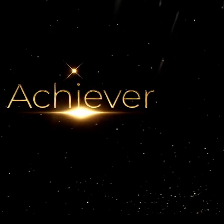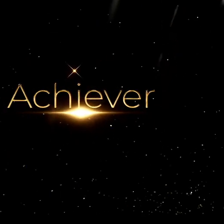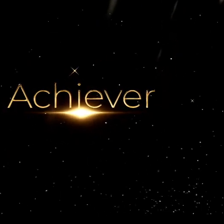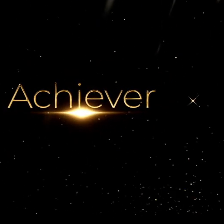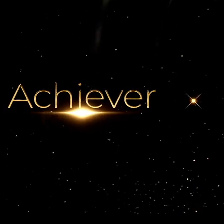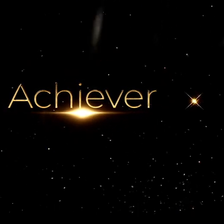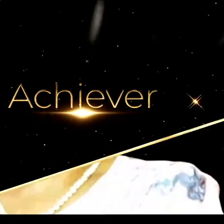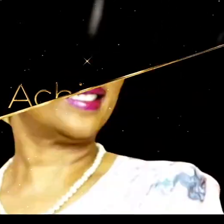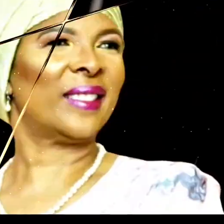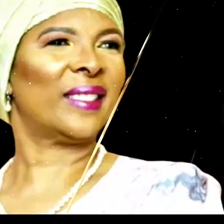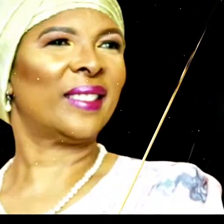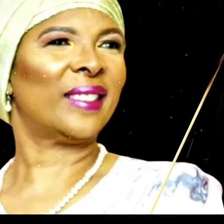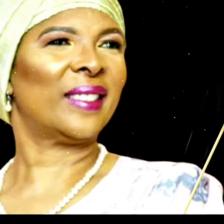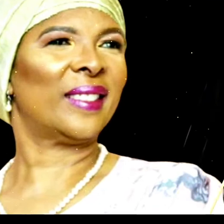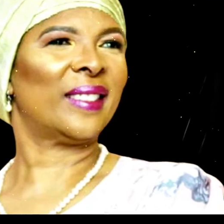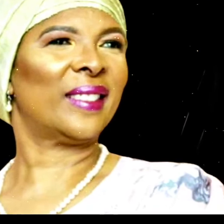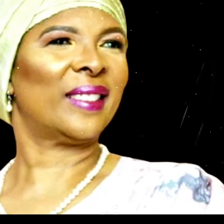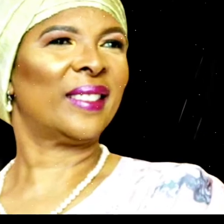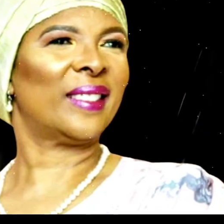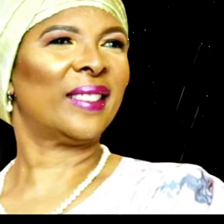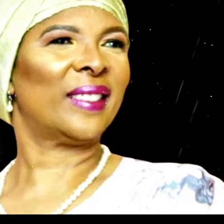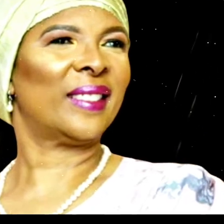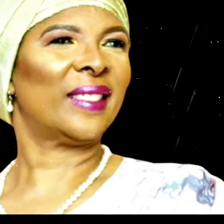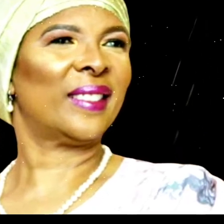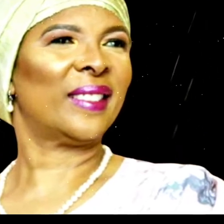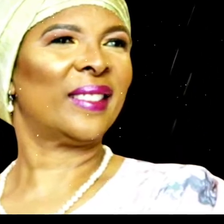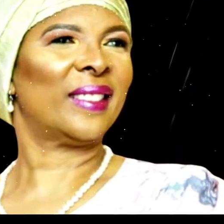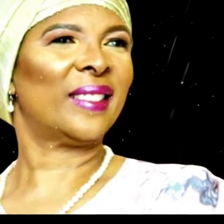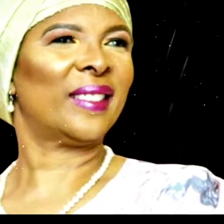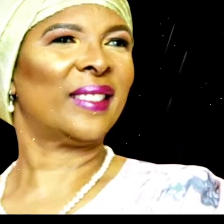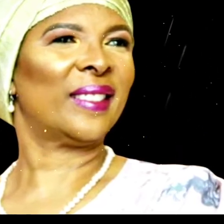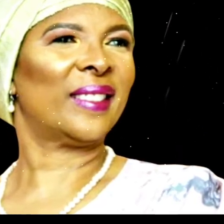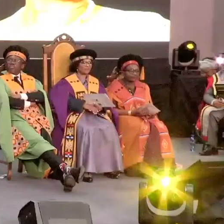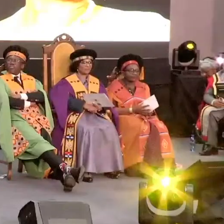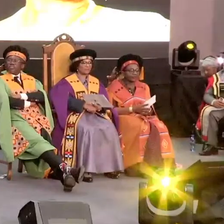of Professor Nkuhlu, our maker, as a last speaker.